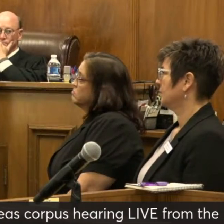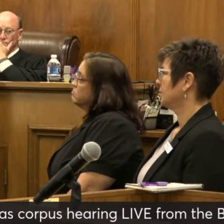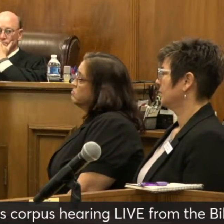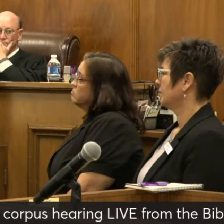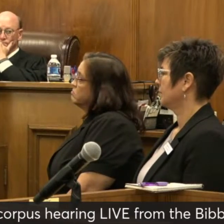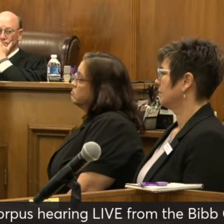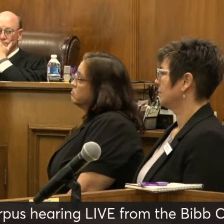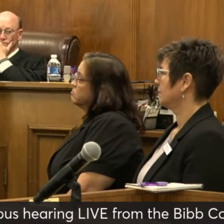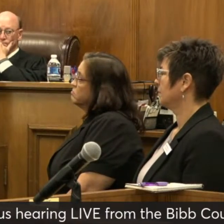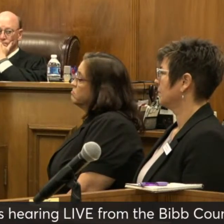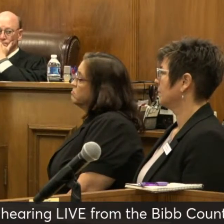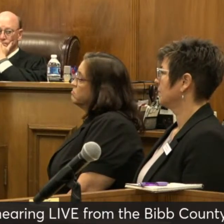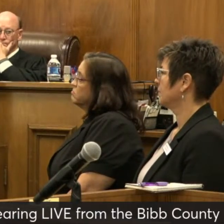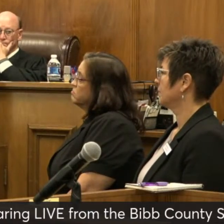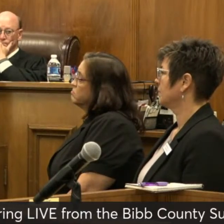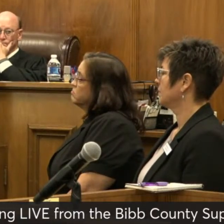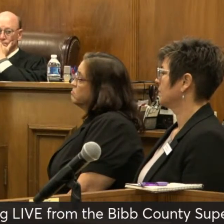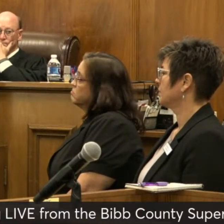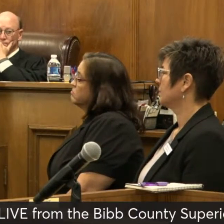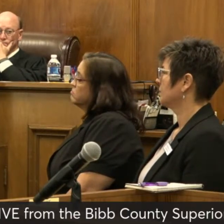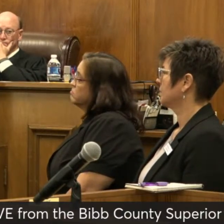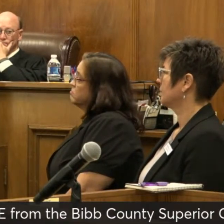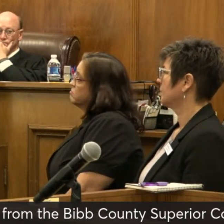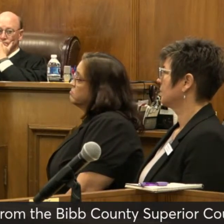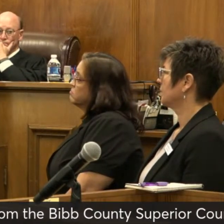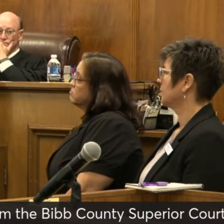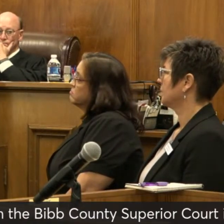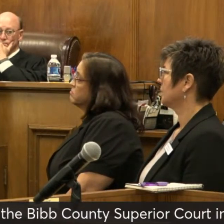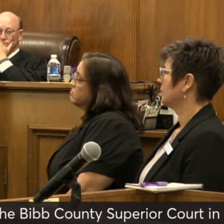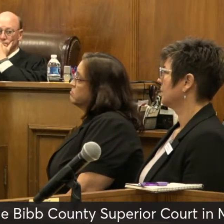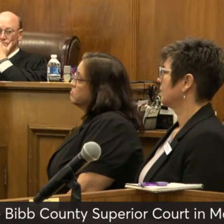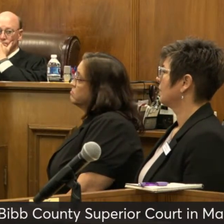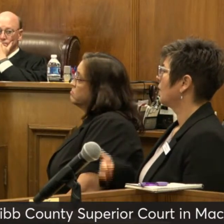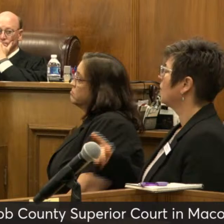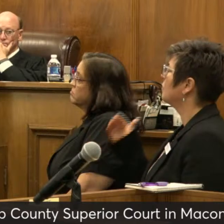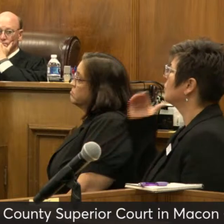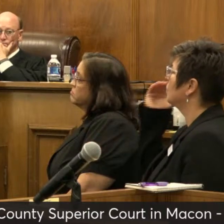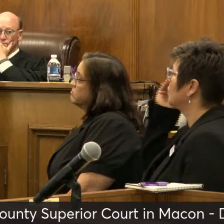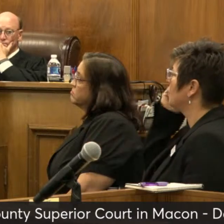Do you recognize the name Dr. Joseph Hill?